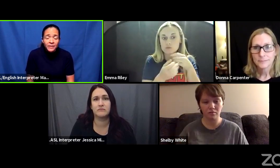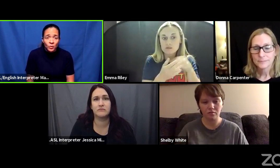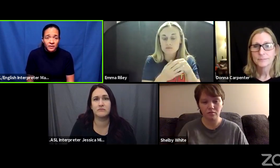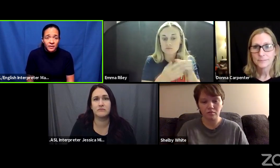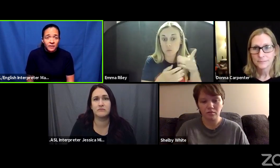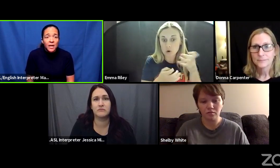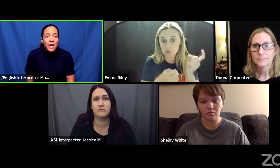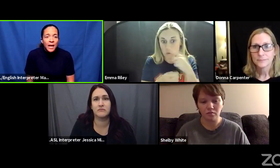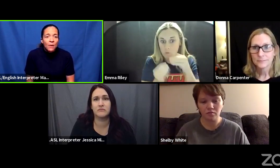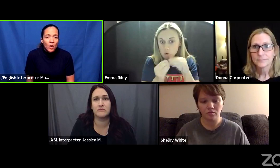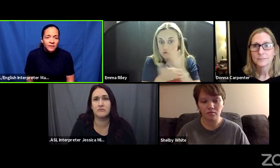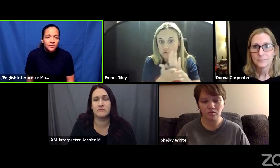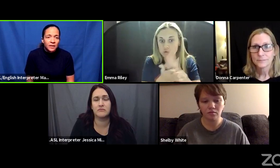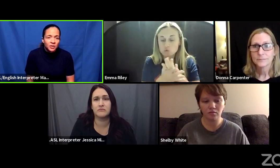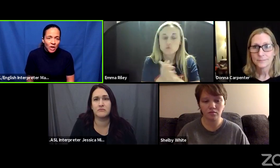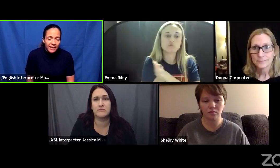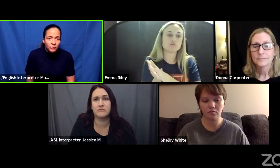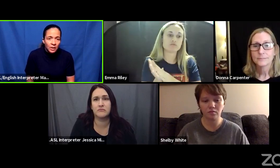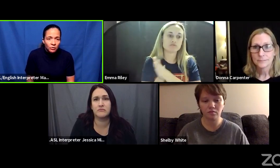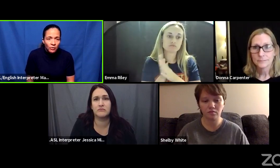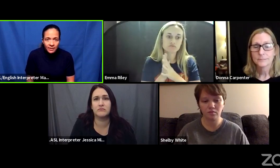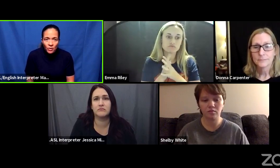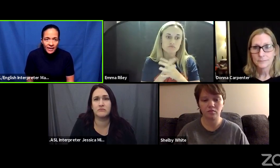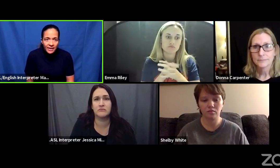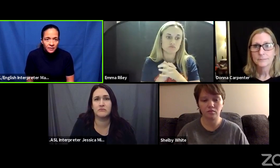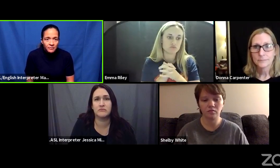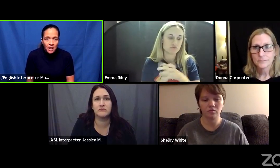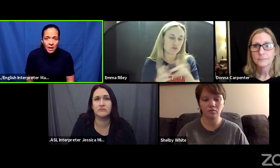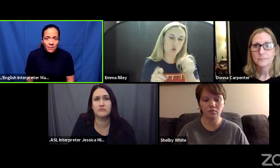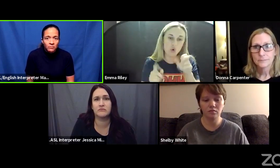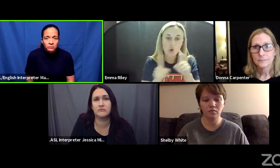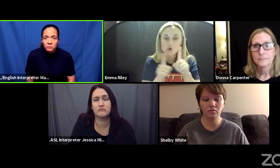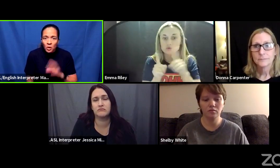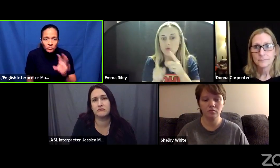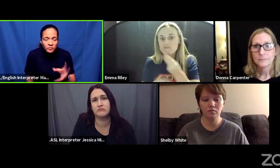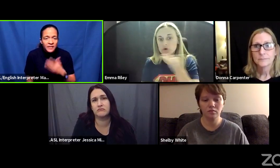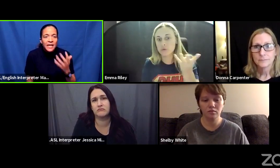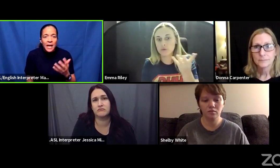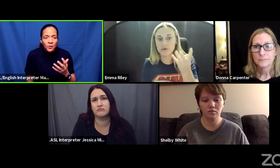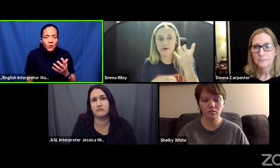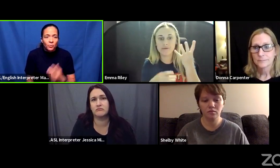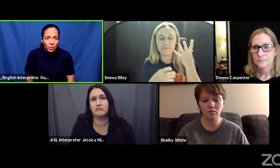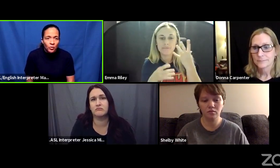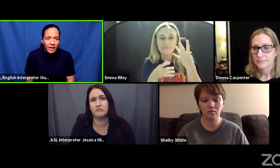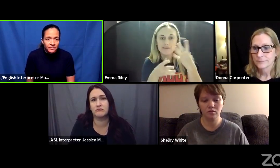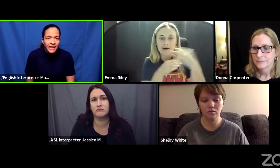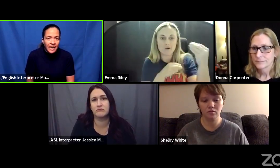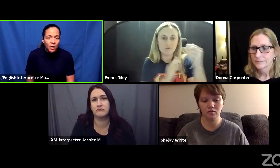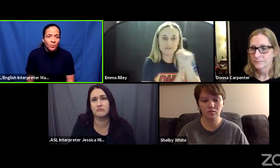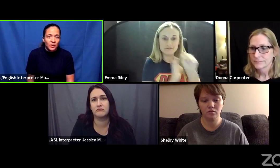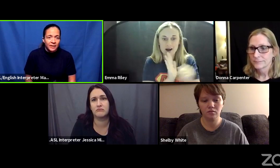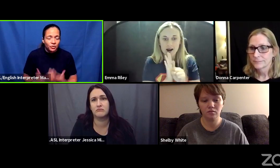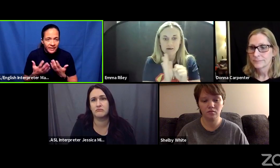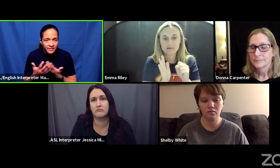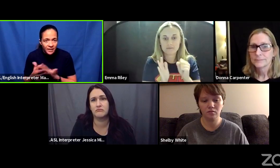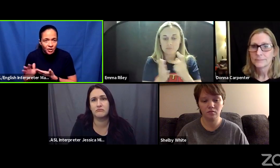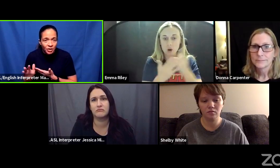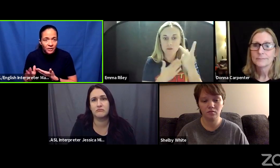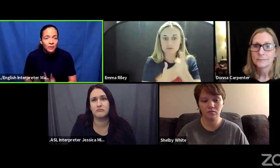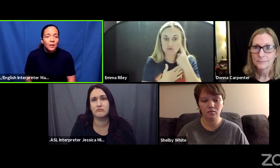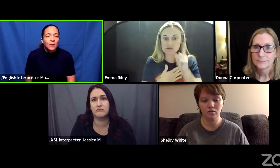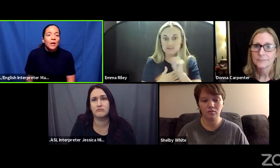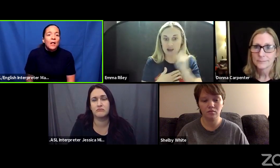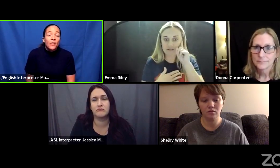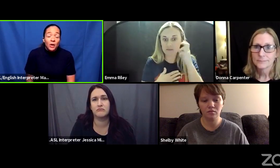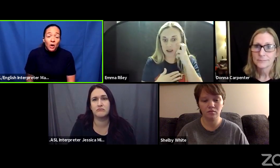just resources. And once the child graduates, seek other programs that help with that